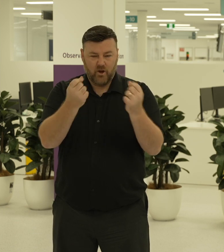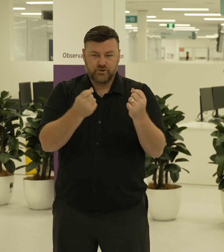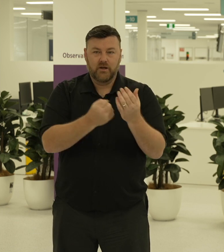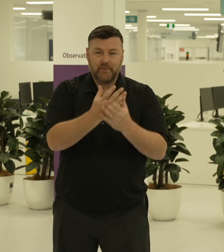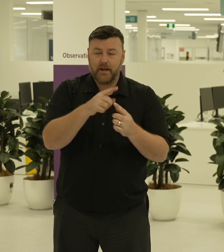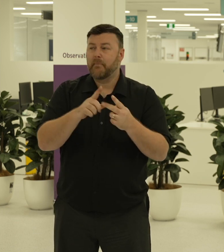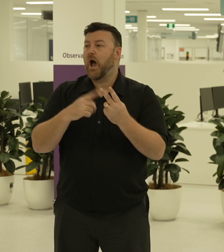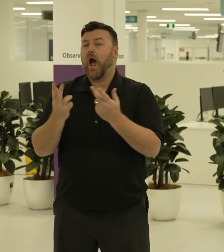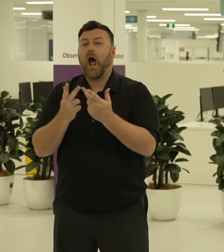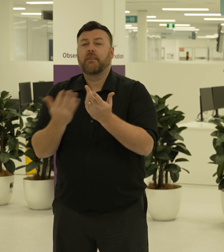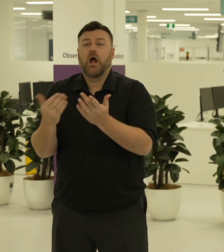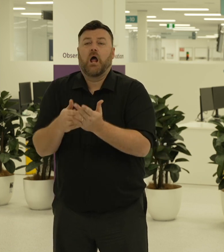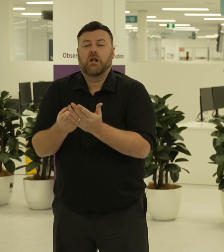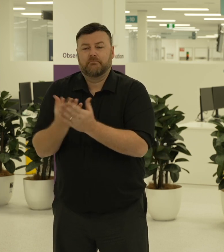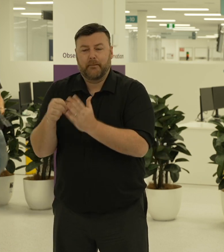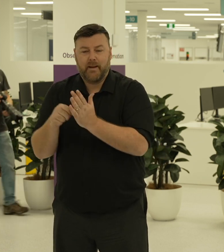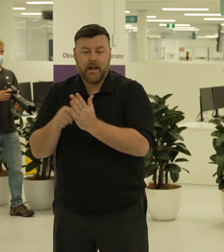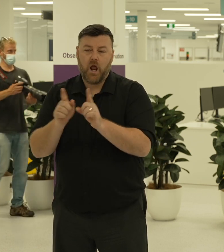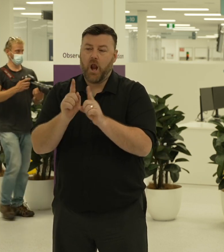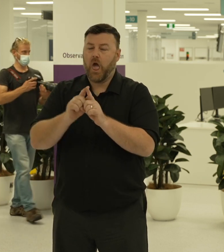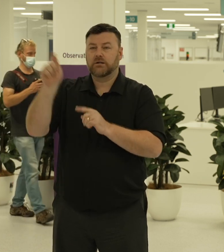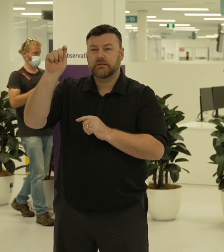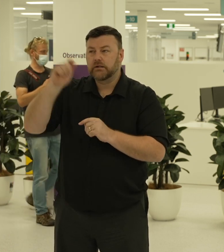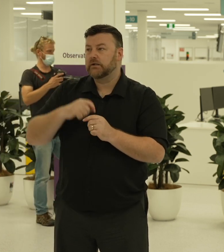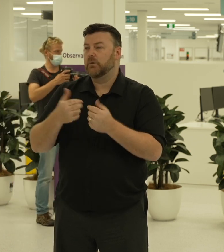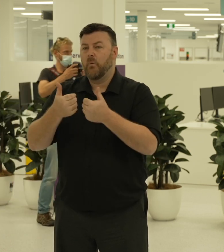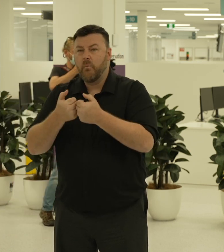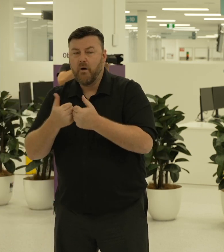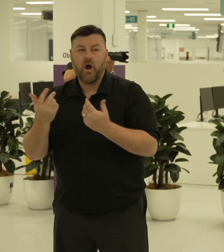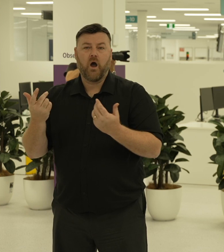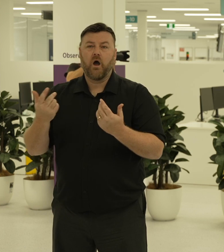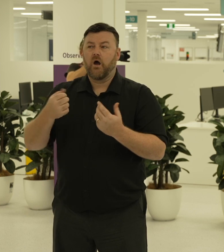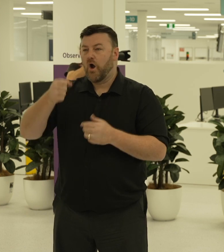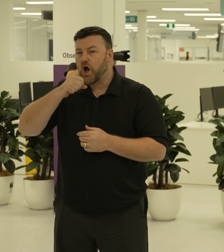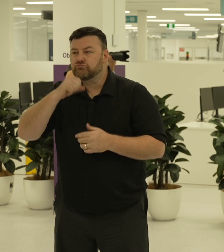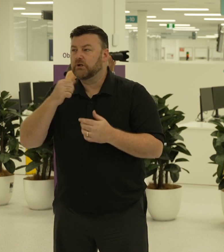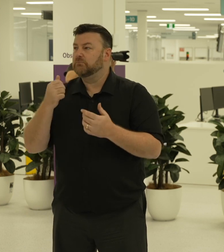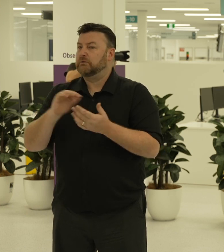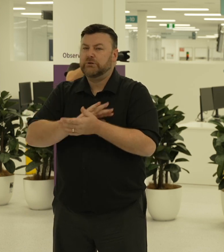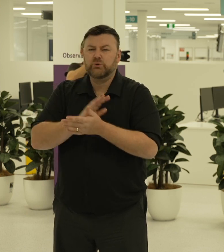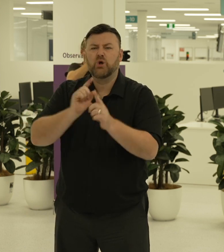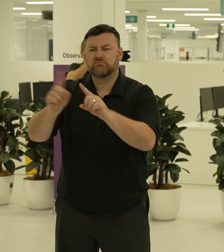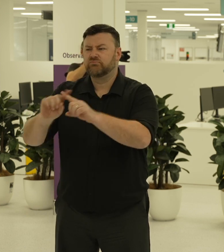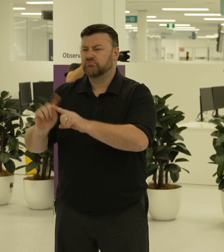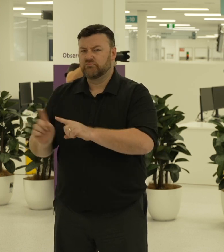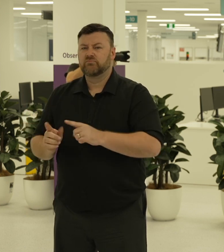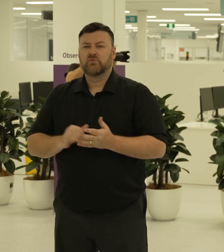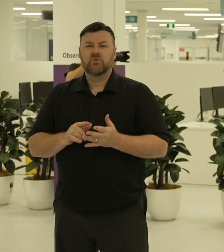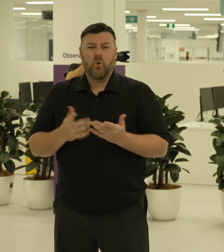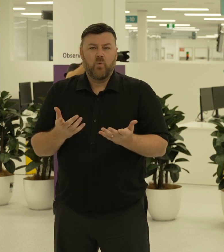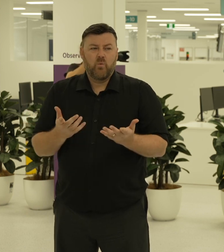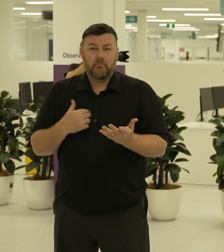venue, or going to another venue to have your ice cream or a dessert or something else. So these voucher programs,